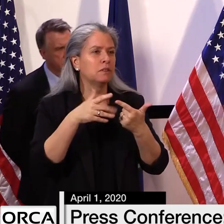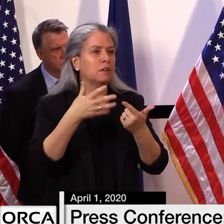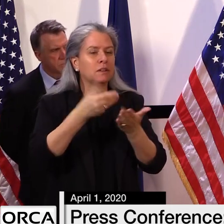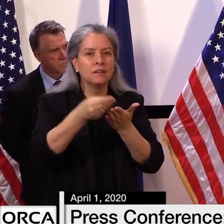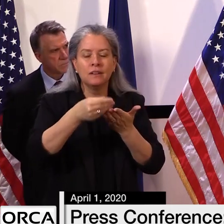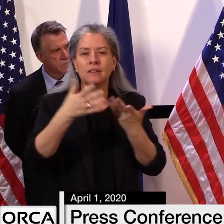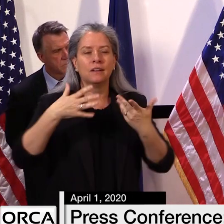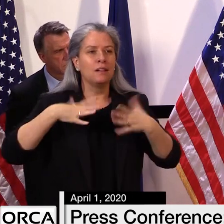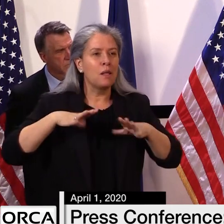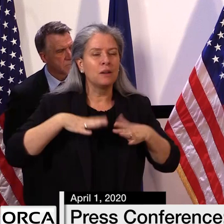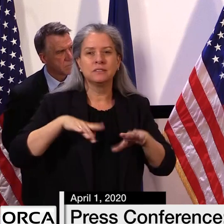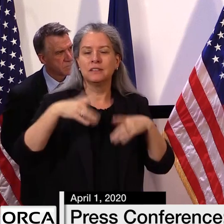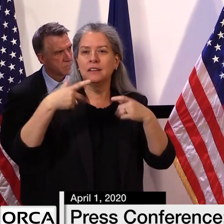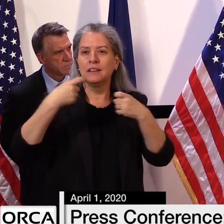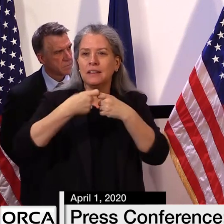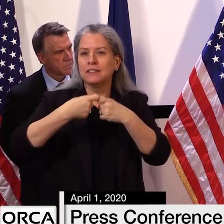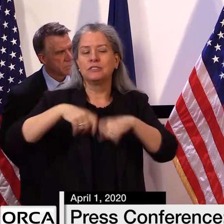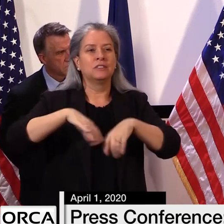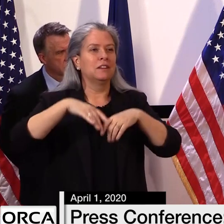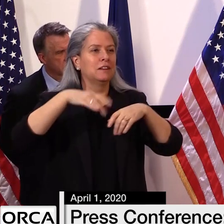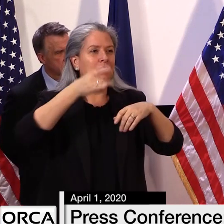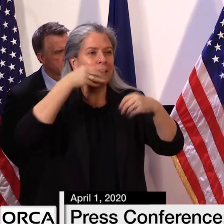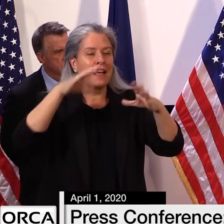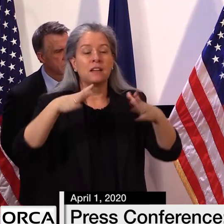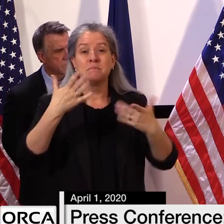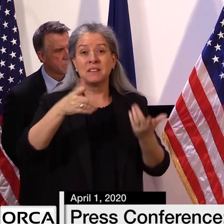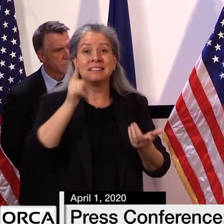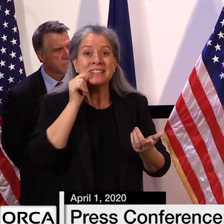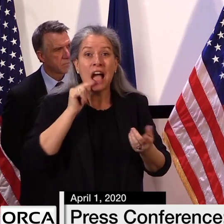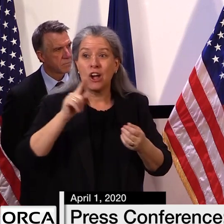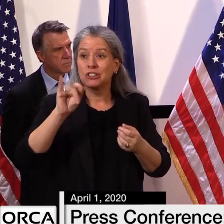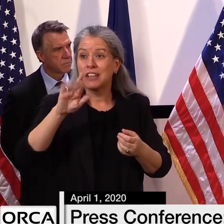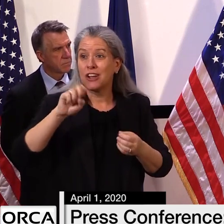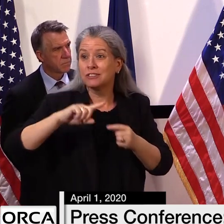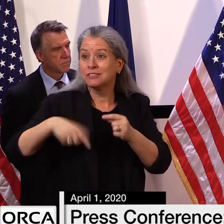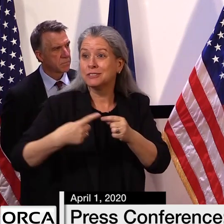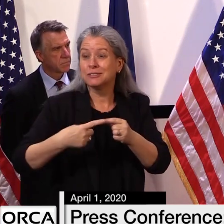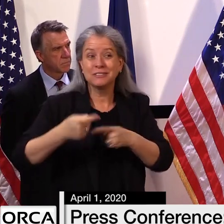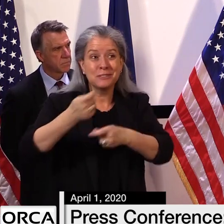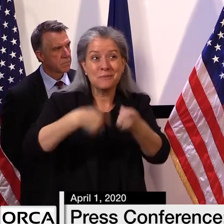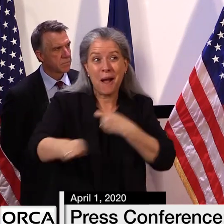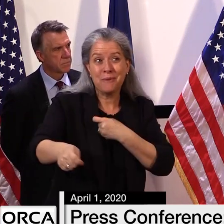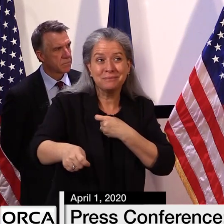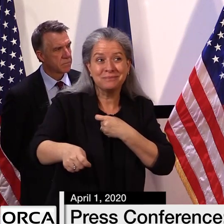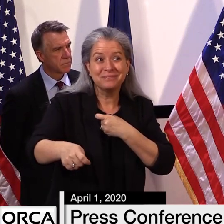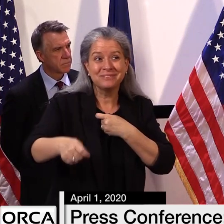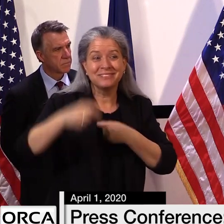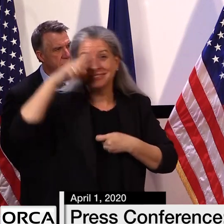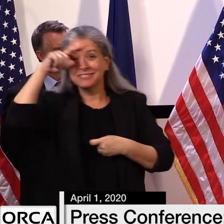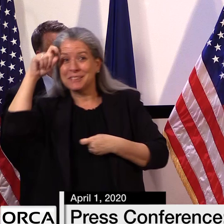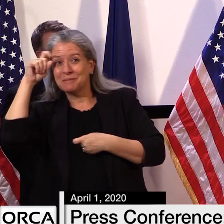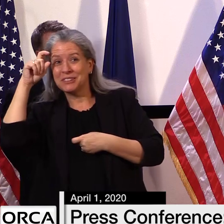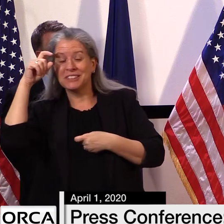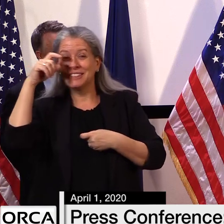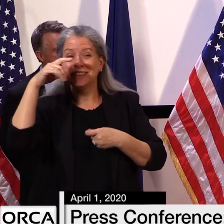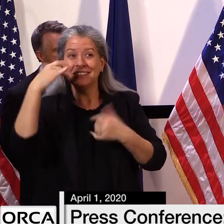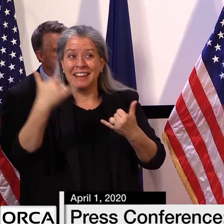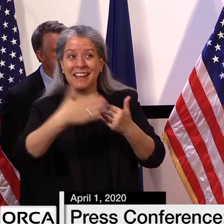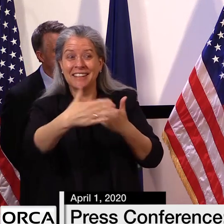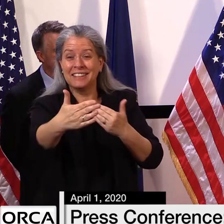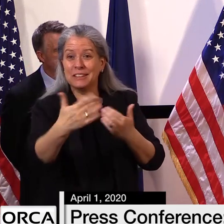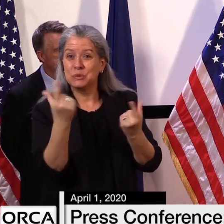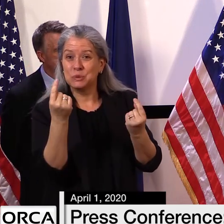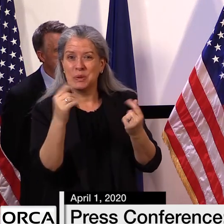groceries. It's time to change your tires, hopefully, to the summer tires. How do you pay